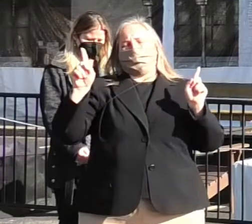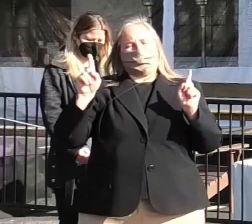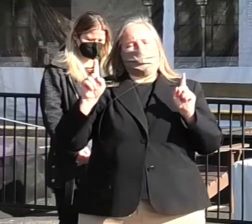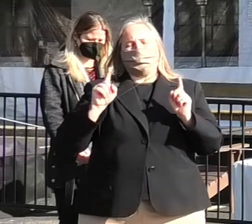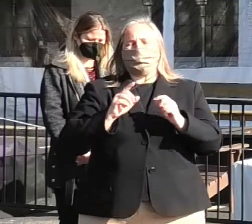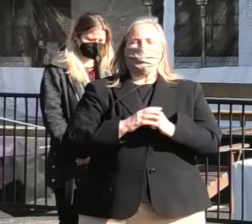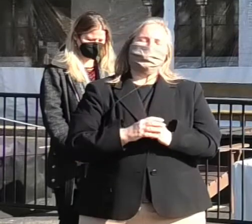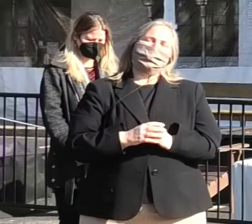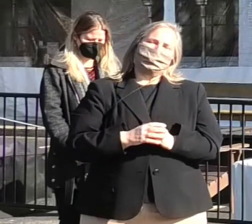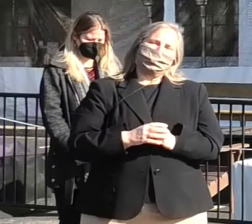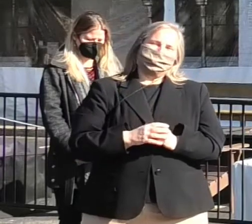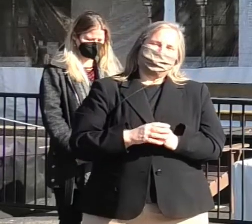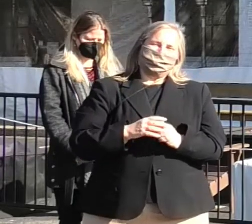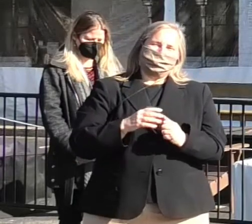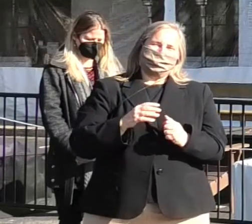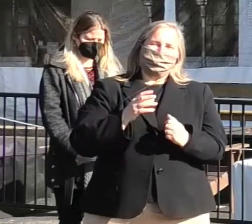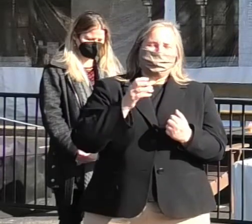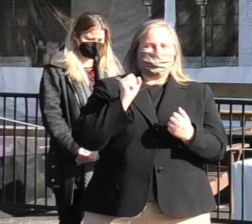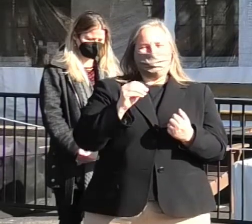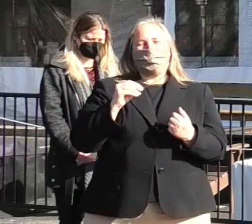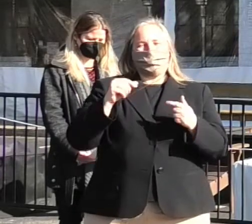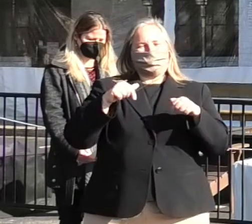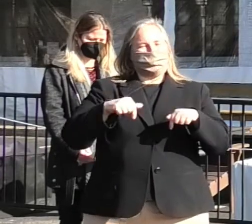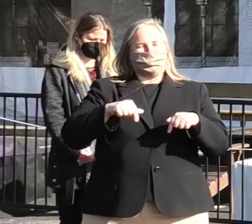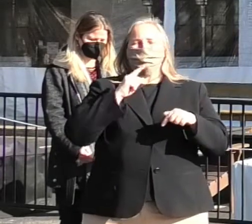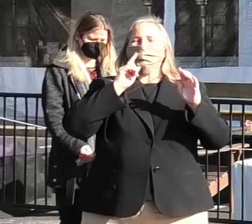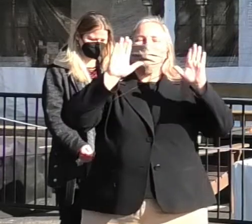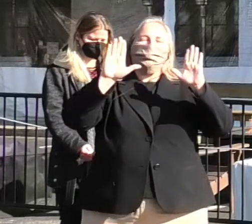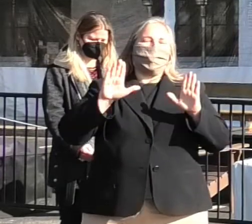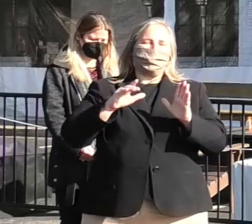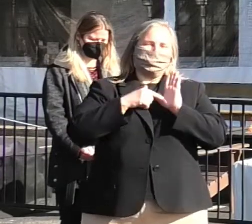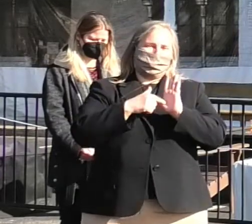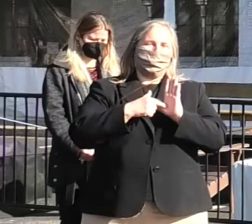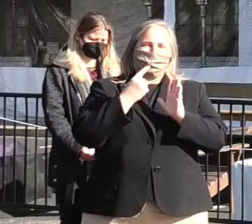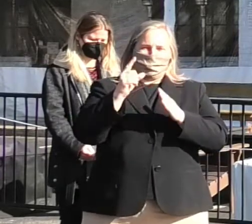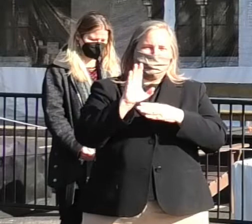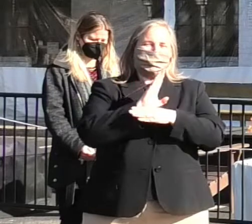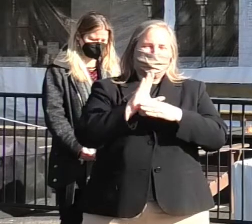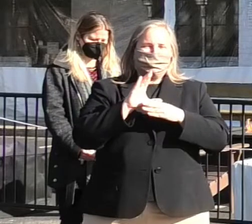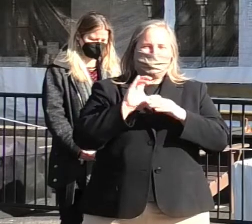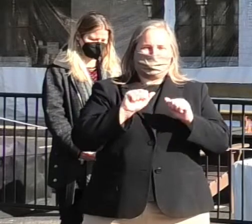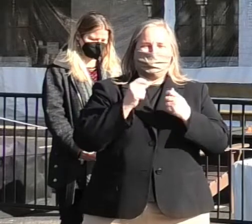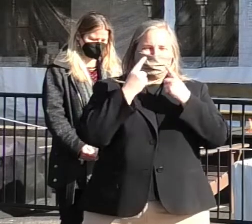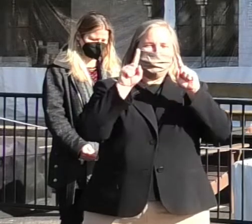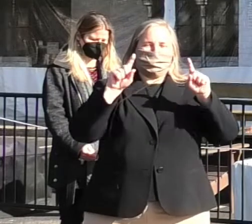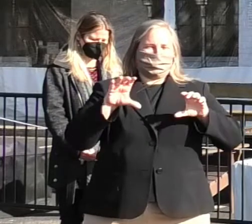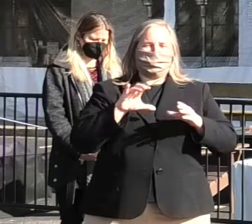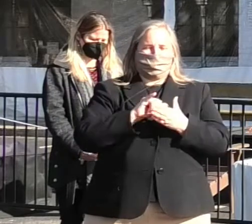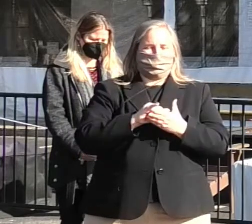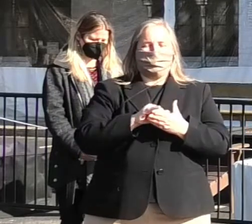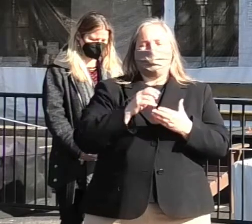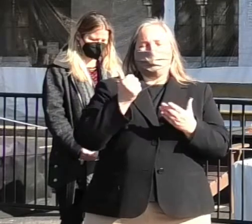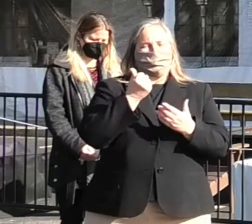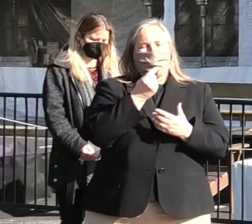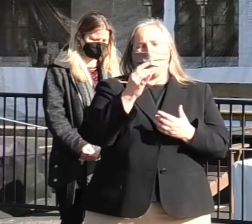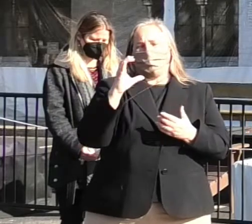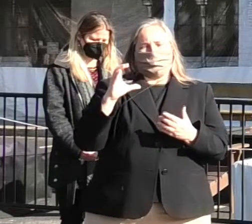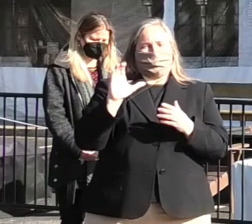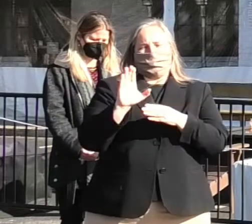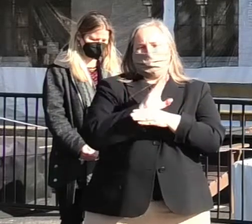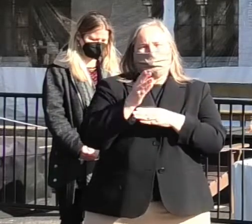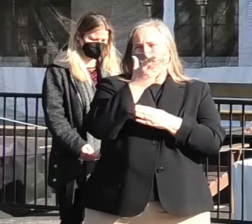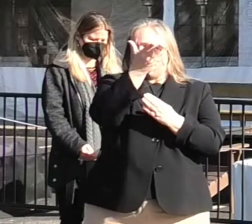ways. So this is a great example of a business that's been able to do that. There's hundreds of businesses out there that have done